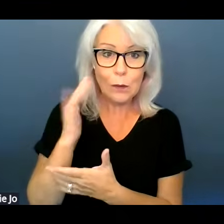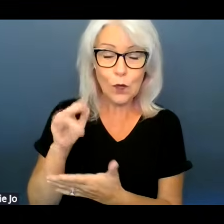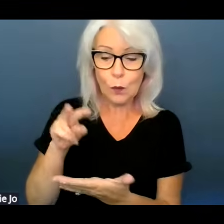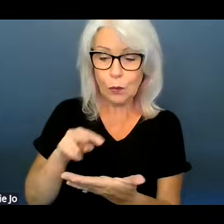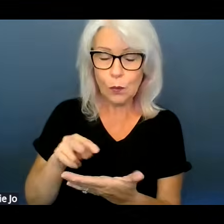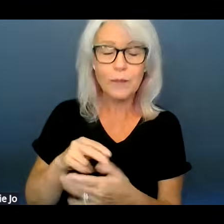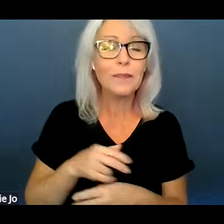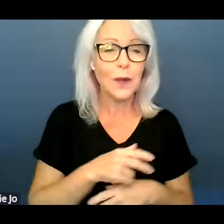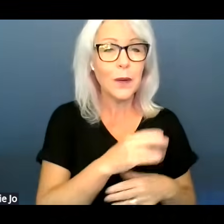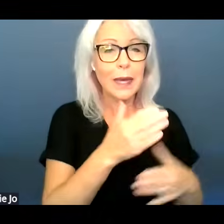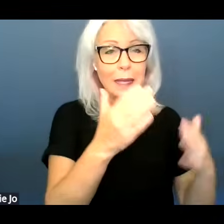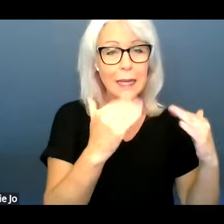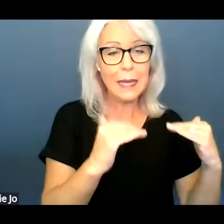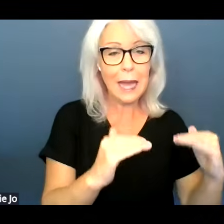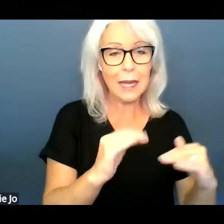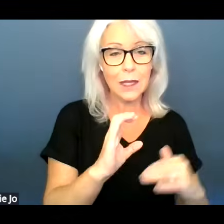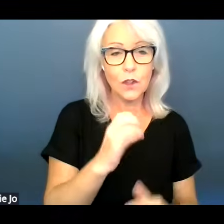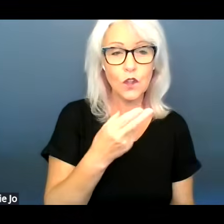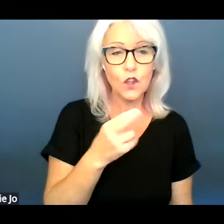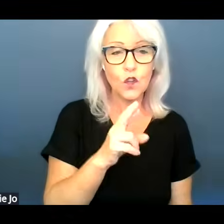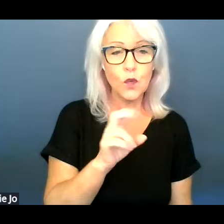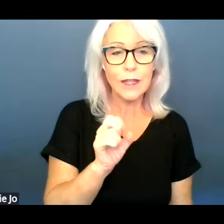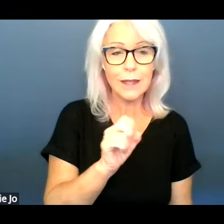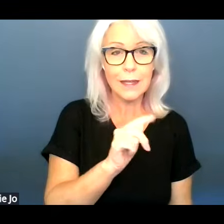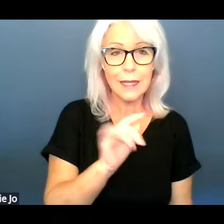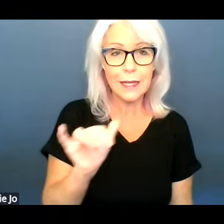Christy McGilvery.